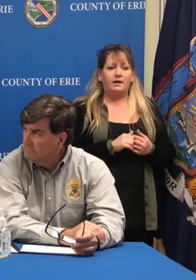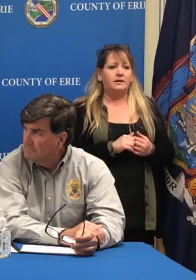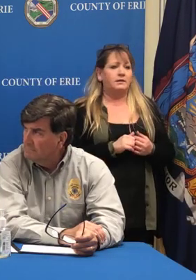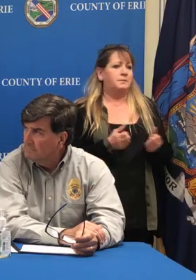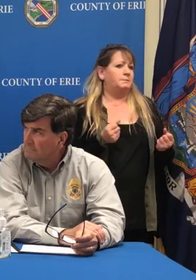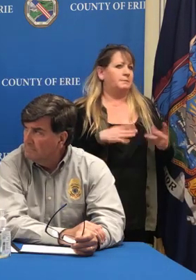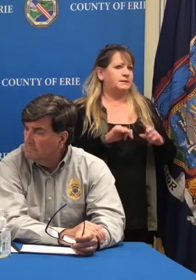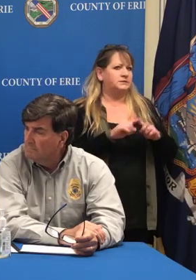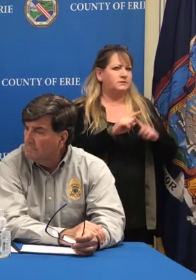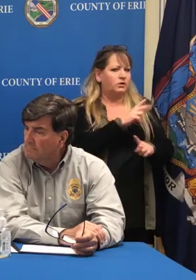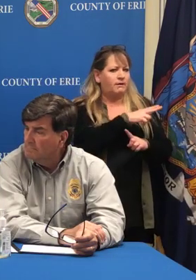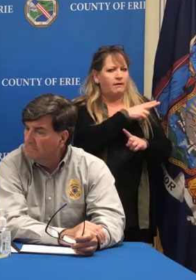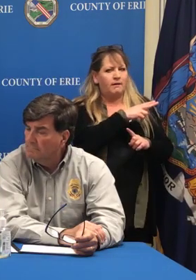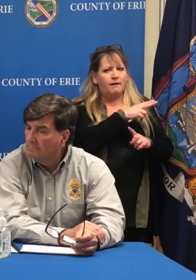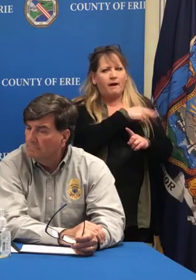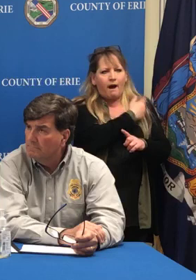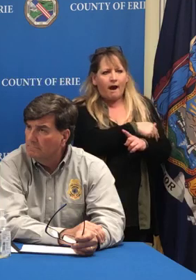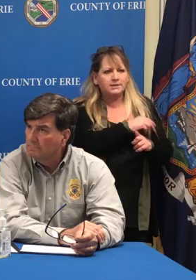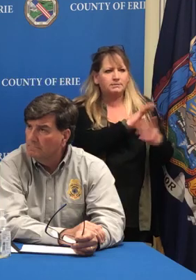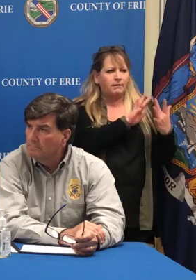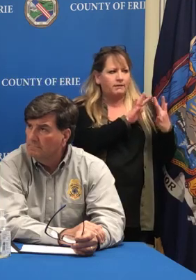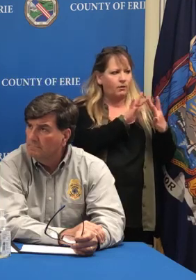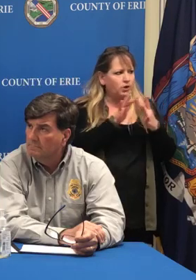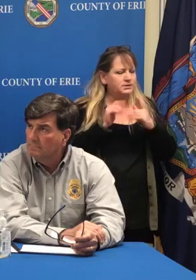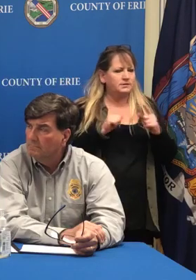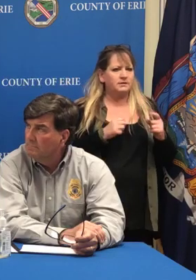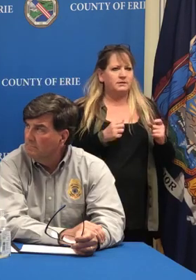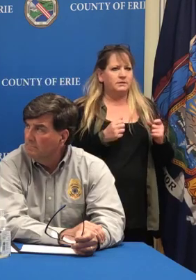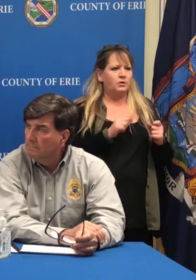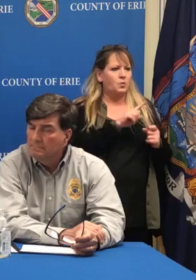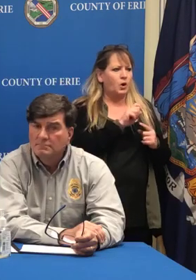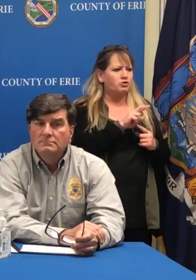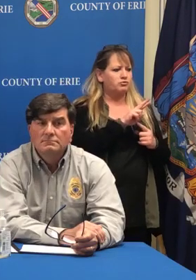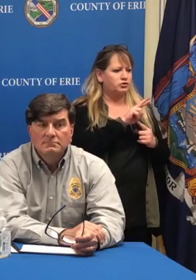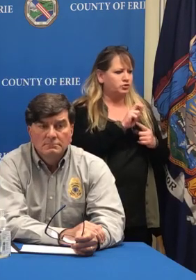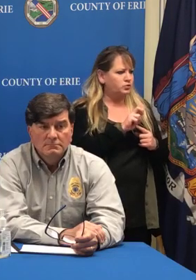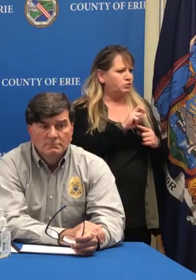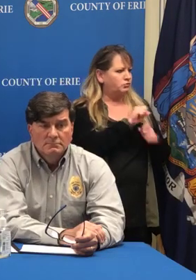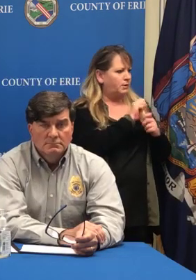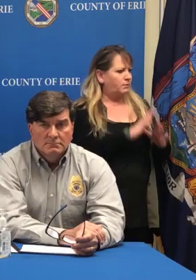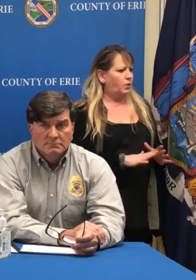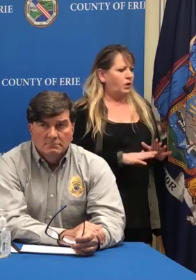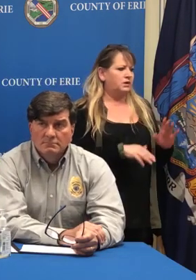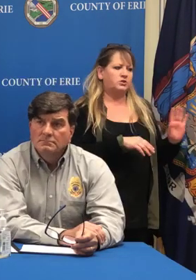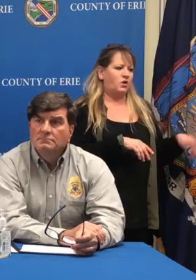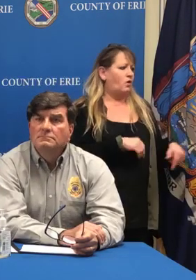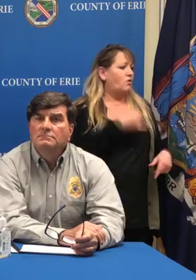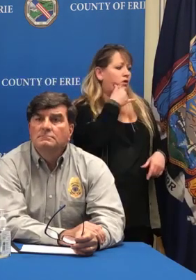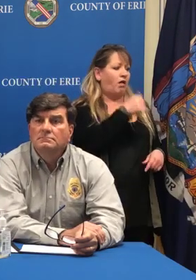various hospital networks that hundreds of employees have had to call off due to the fact that they have no child